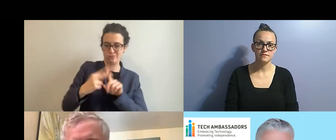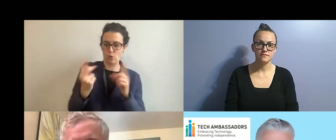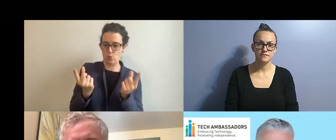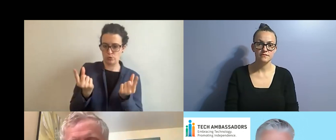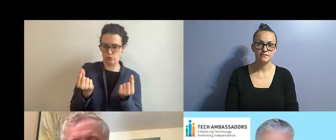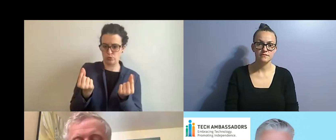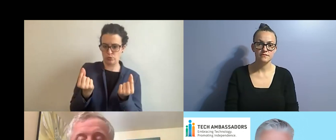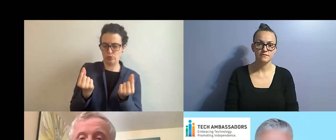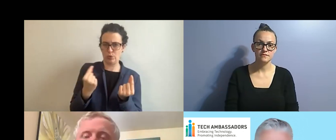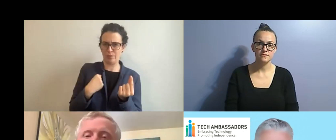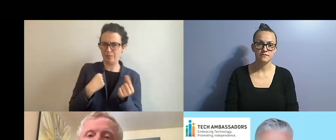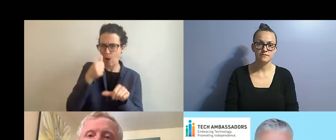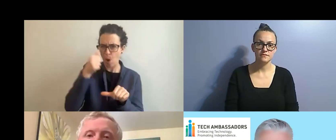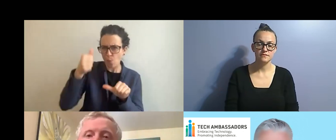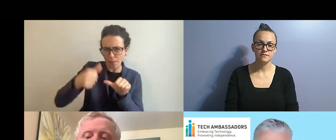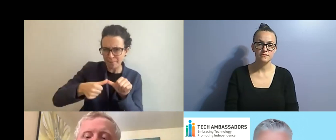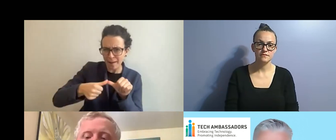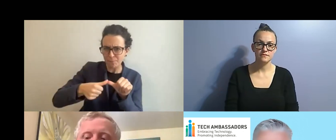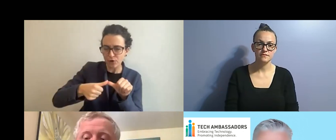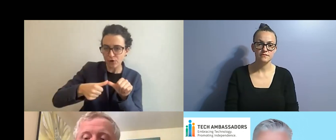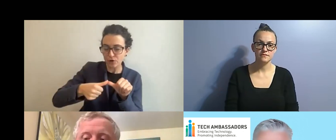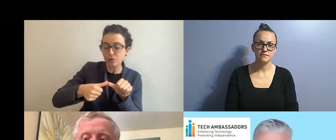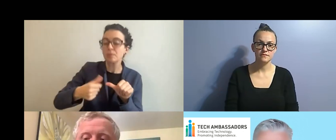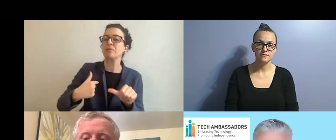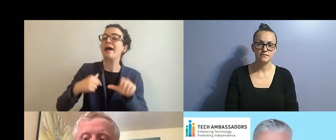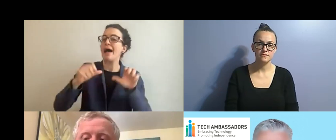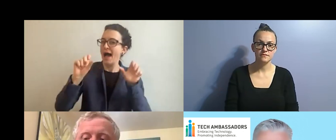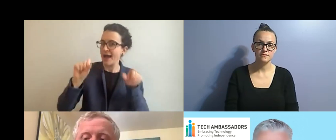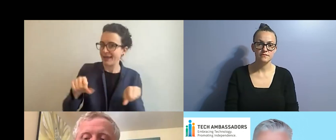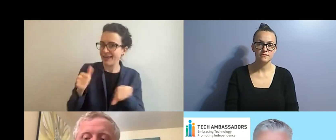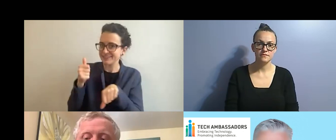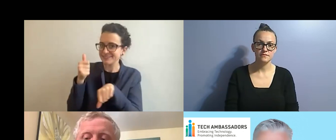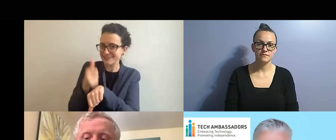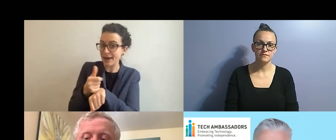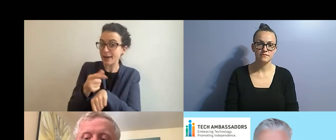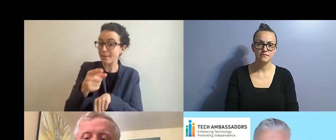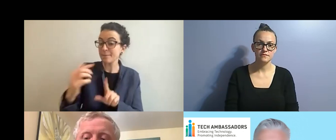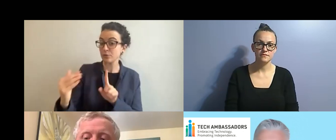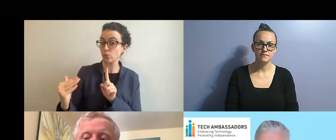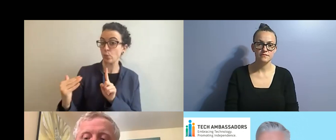I could put it here and it says, let me turn it on and I'll show you